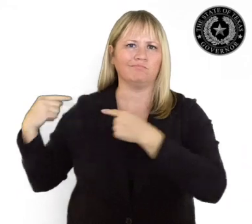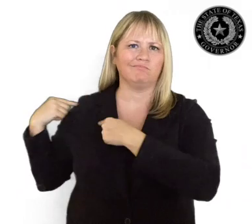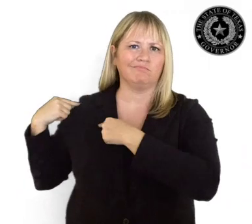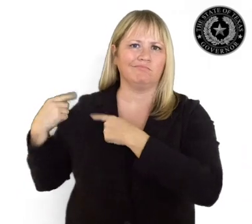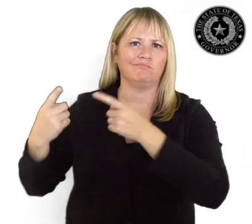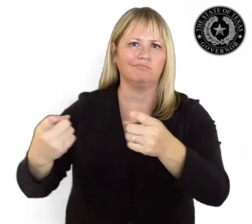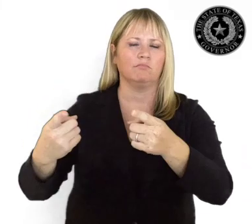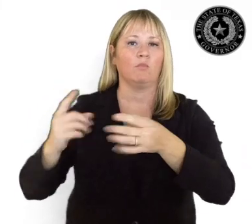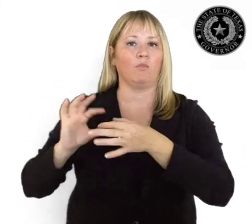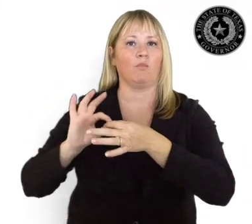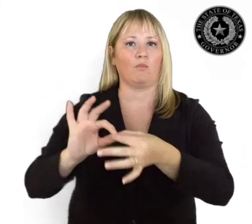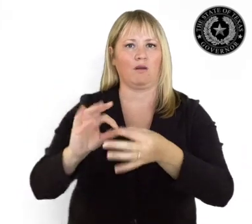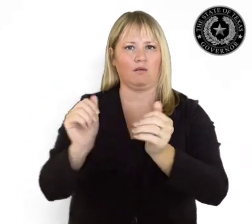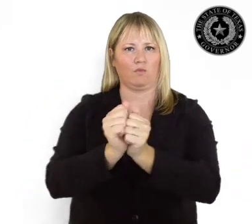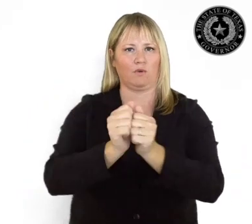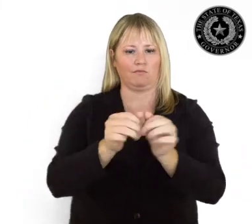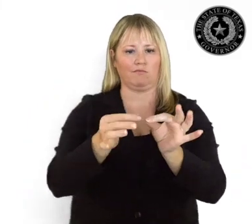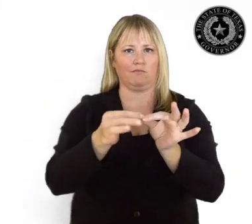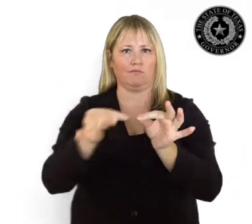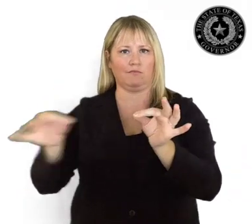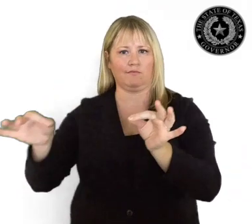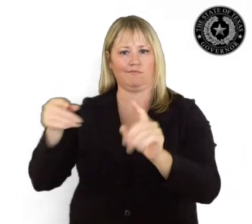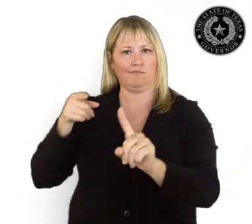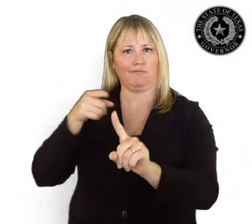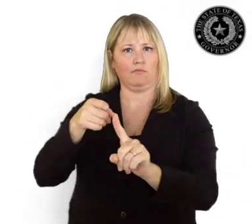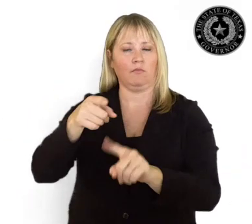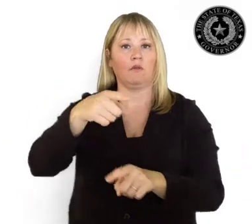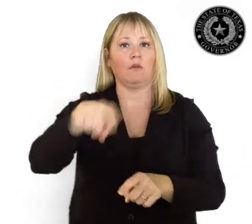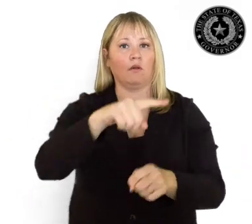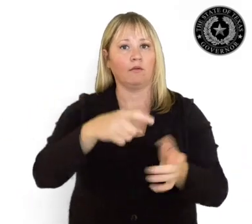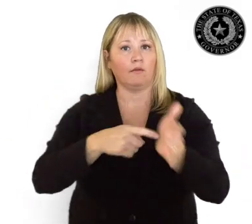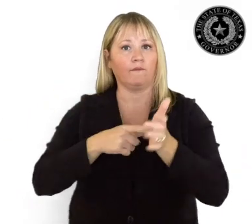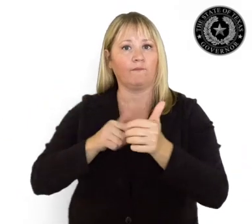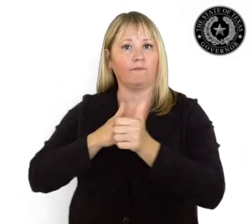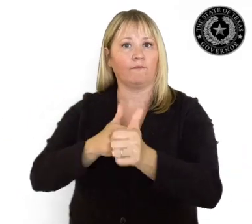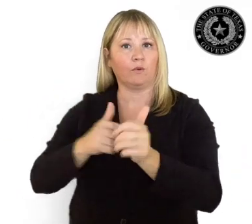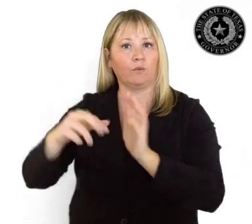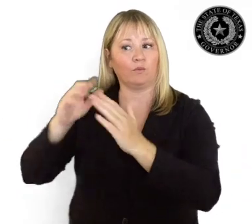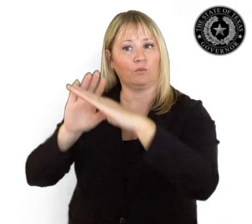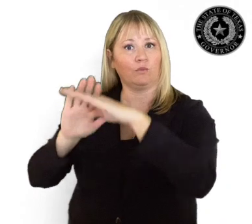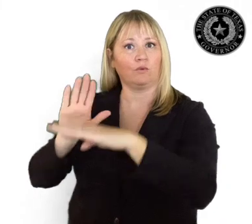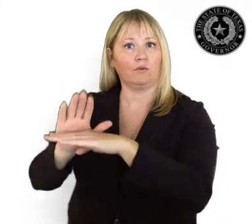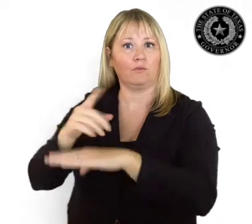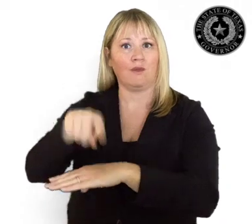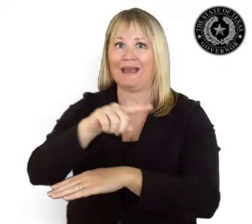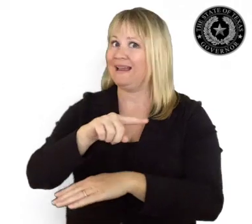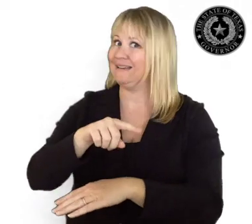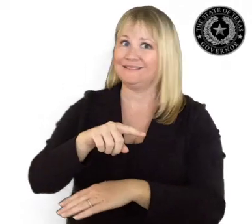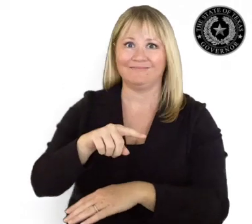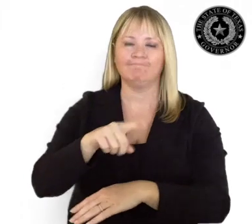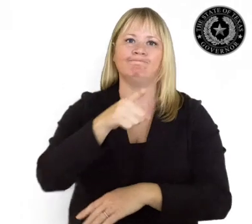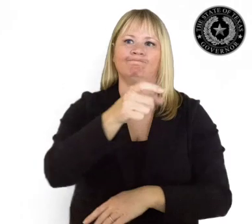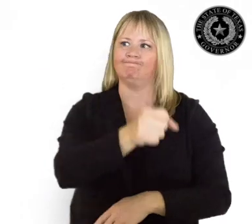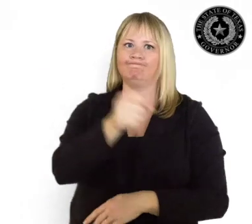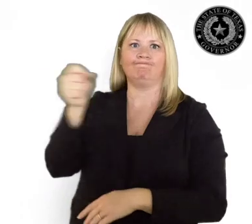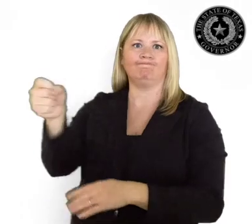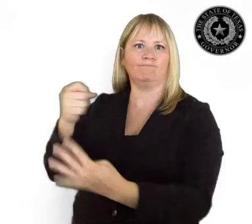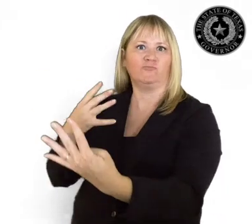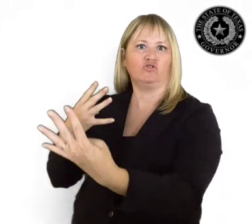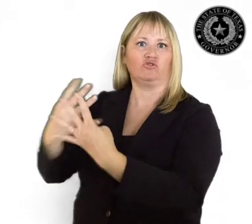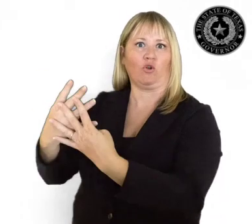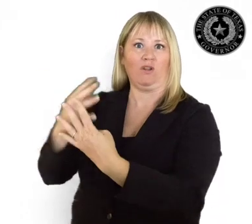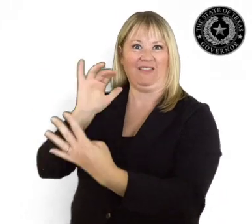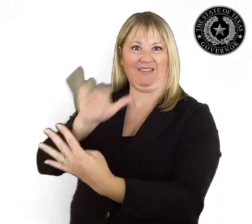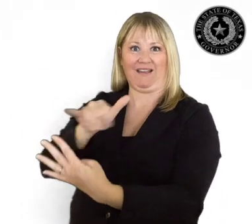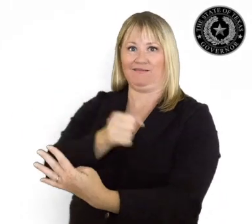executive orders relating to COVID-19 are amended to eliminate confinement in jail as an available penalty for violating